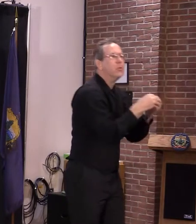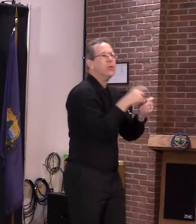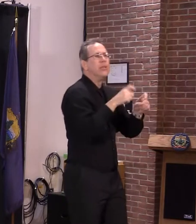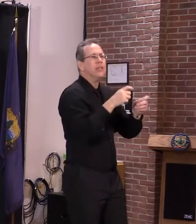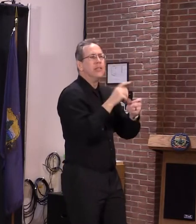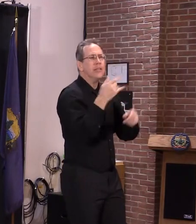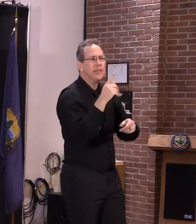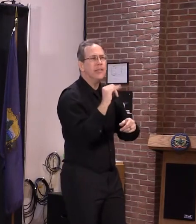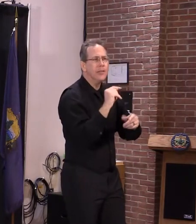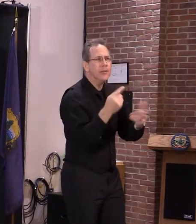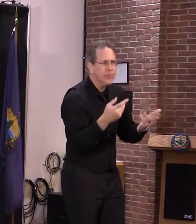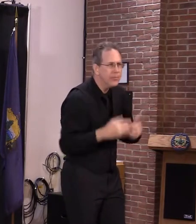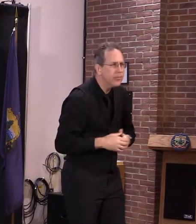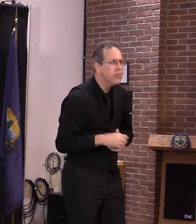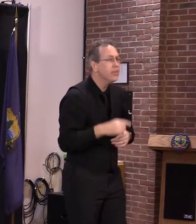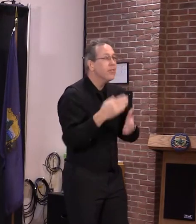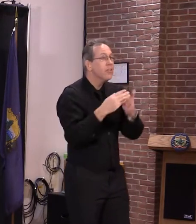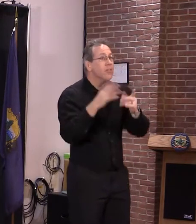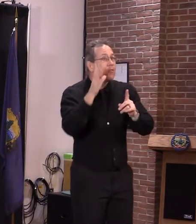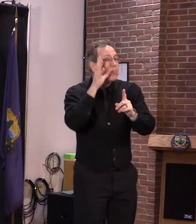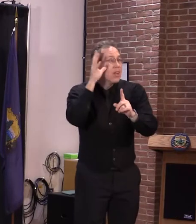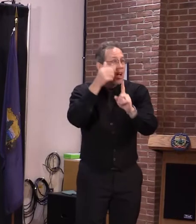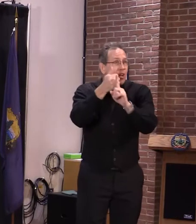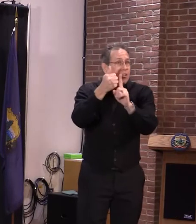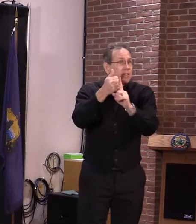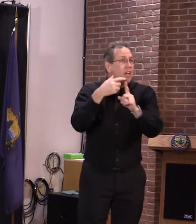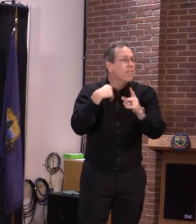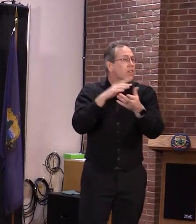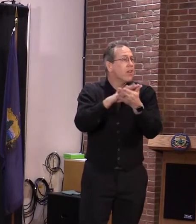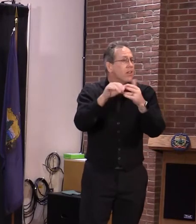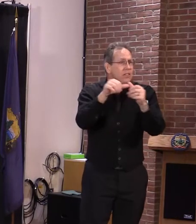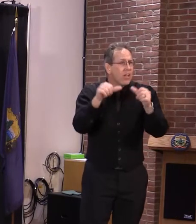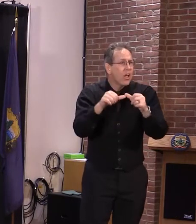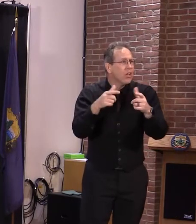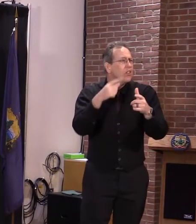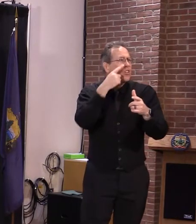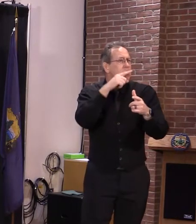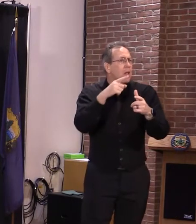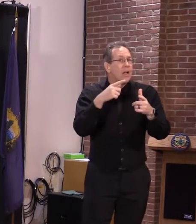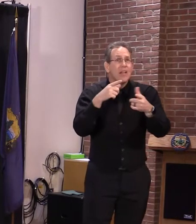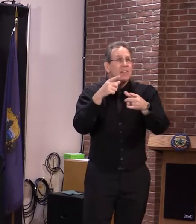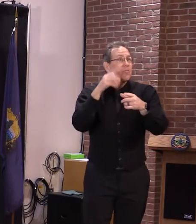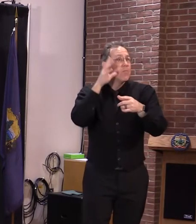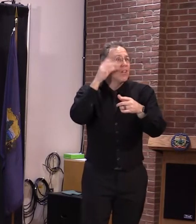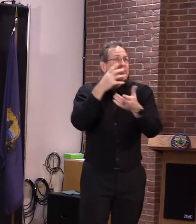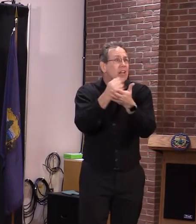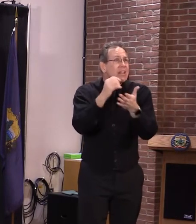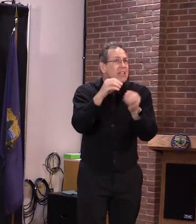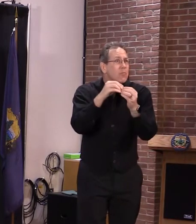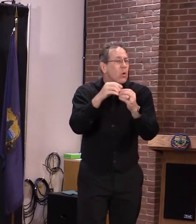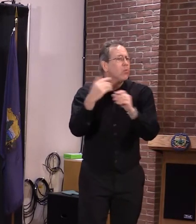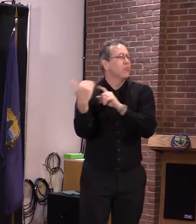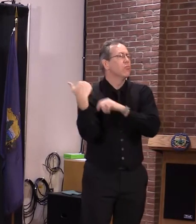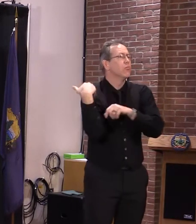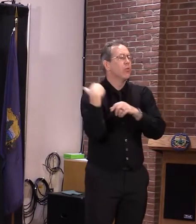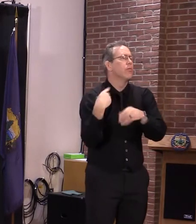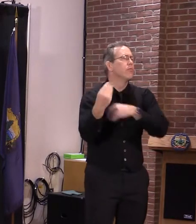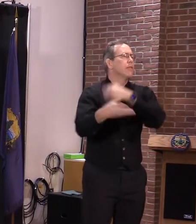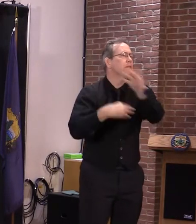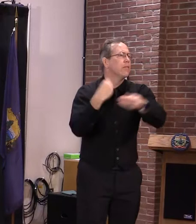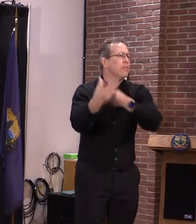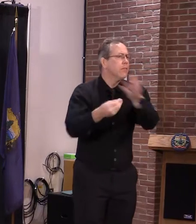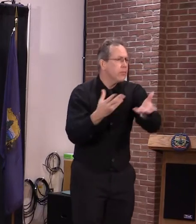reassure parents, if your district runs out, don't worry. They will have more tests soon, and schools will remain open, and you should send your child to